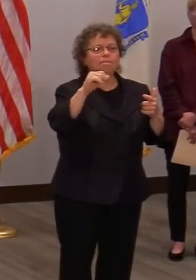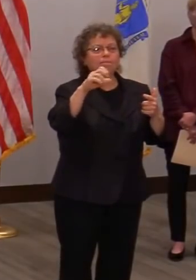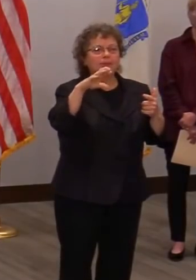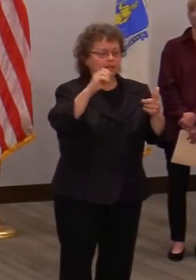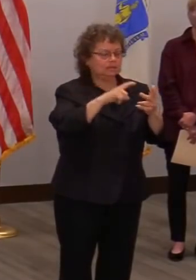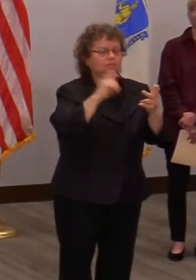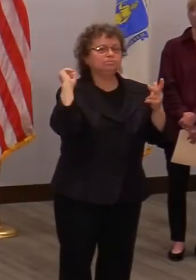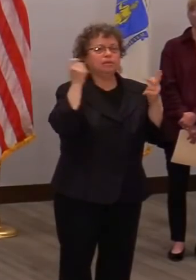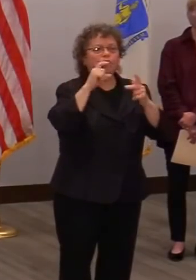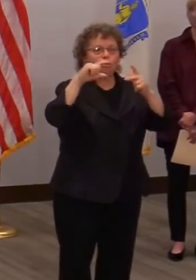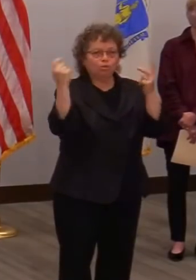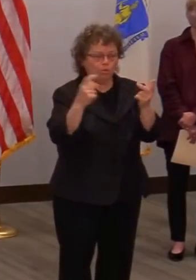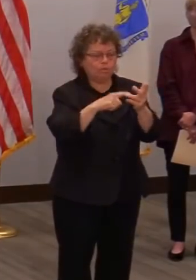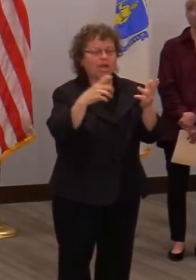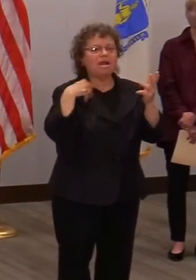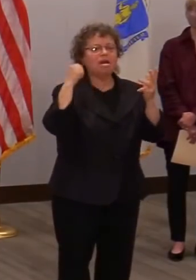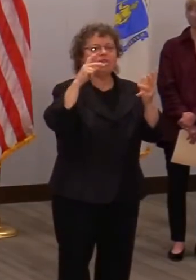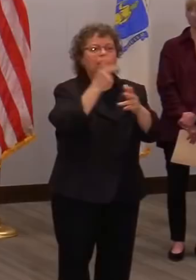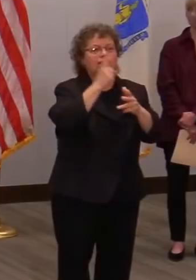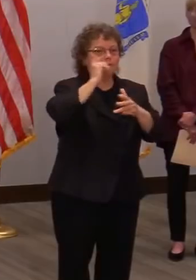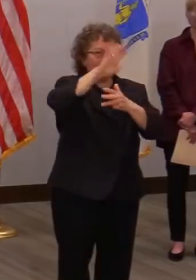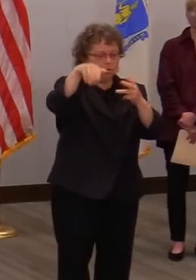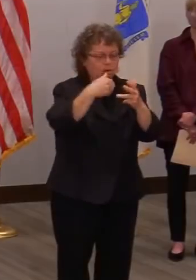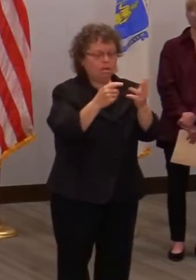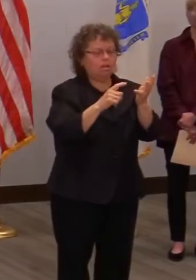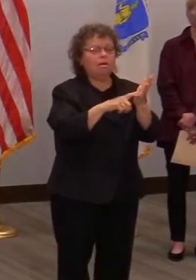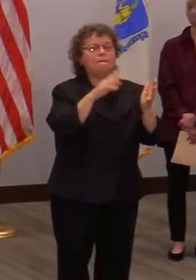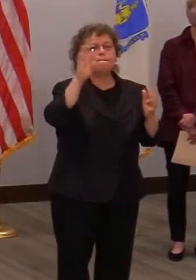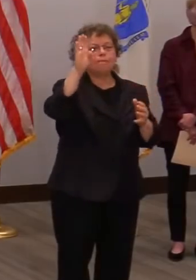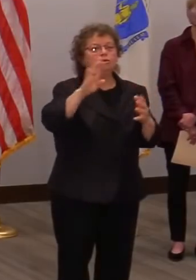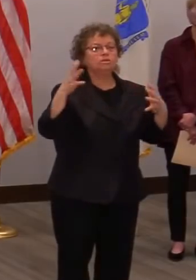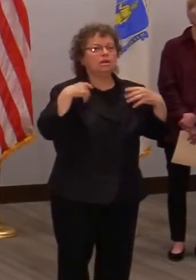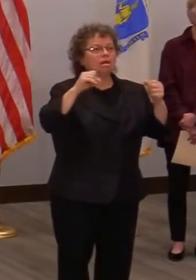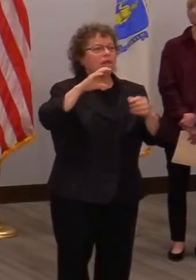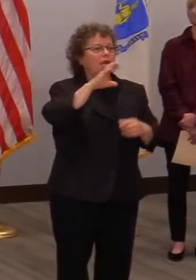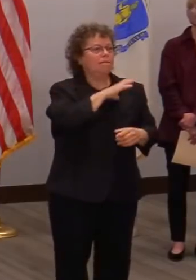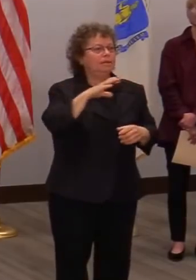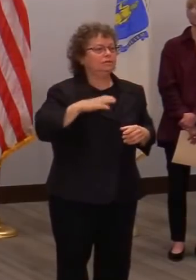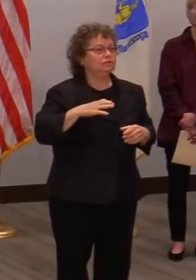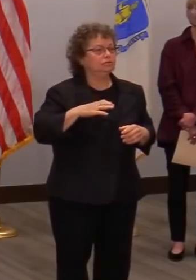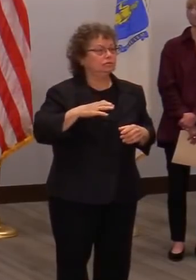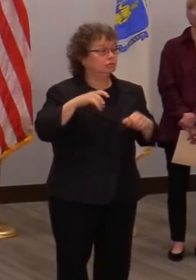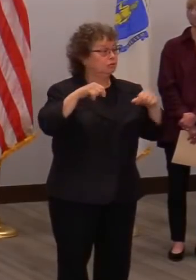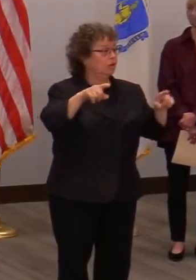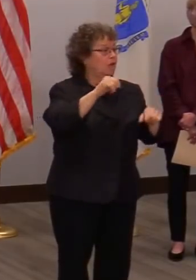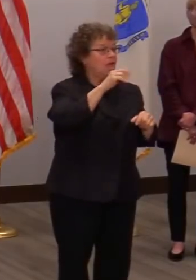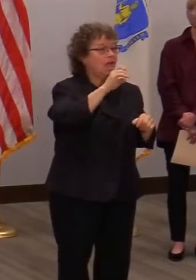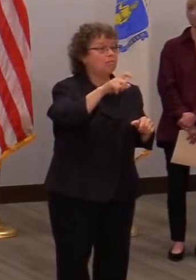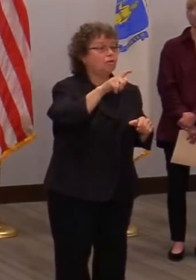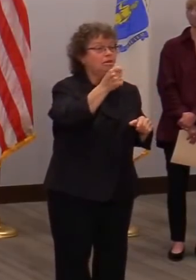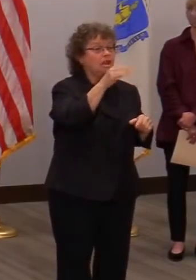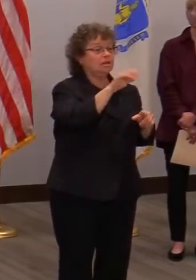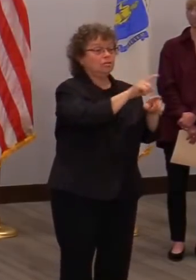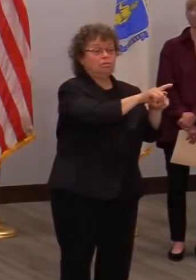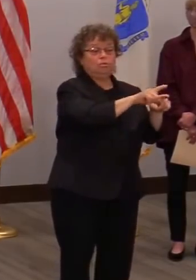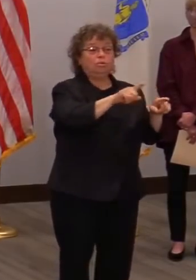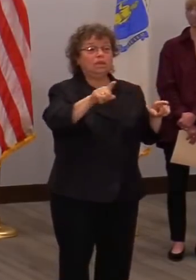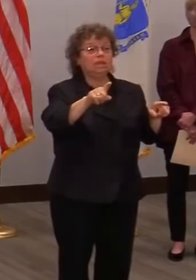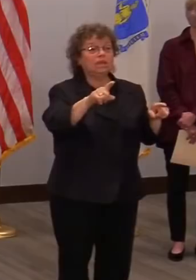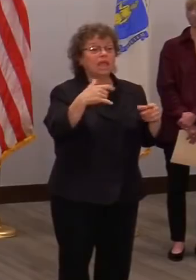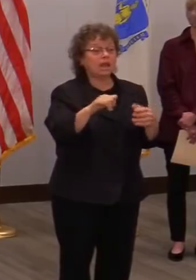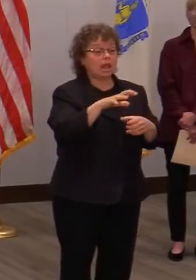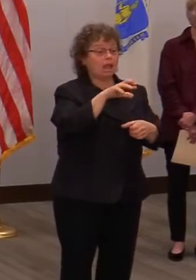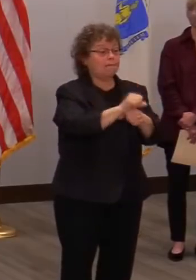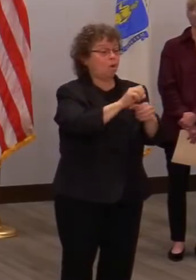Group, Healthcare for All, and the Boston Public Health Commission. For the week of April 19th, any unfilled appointments will be